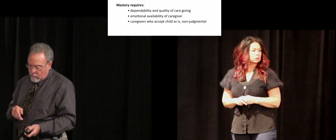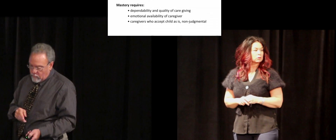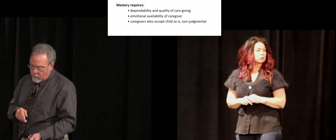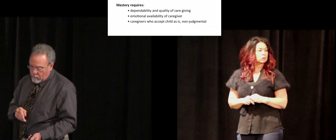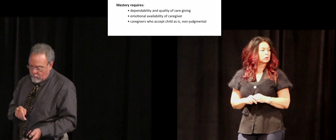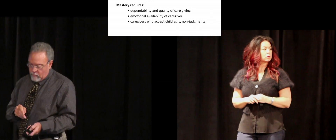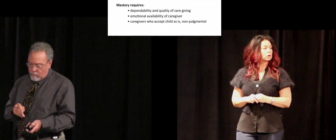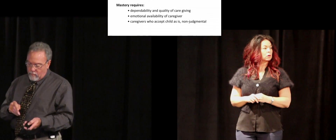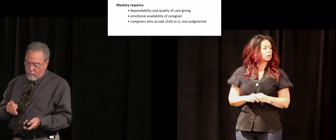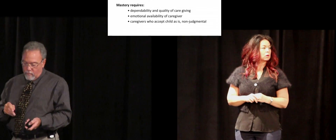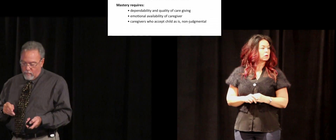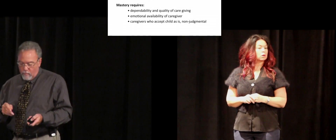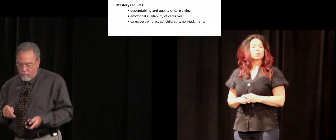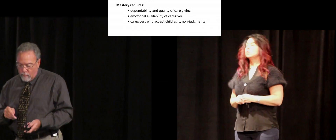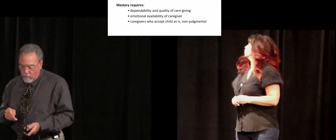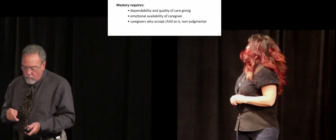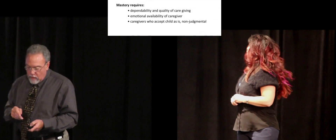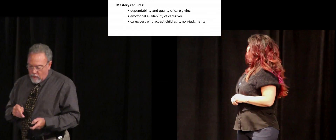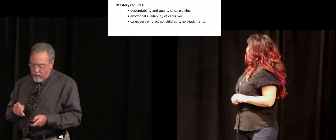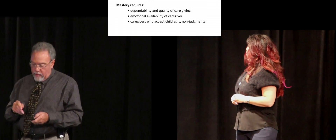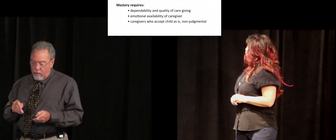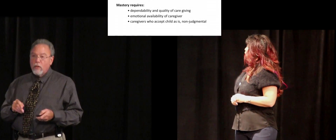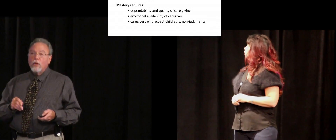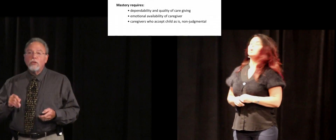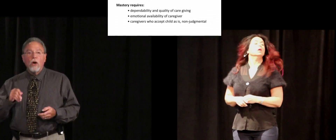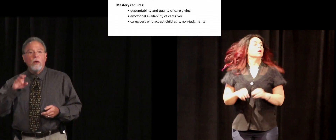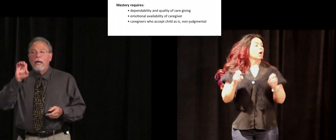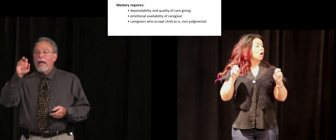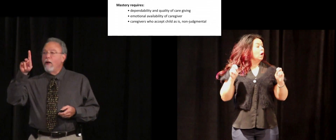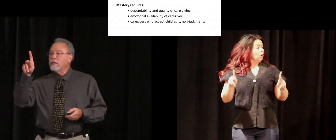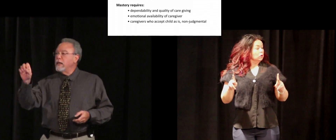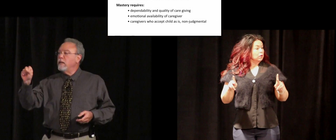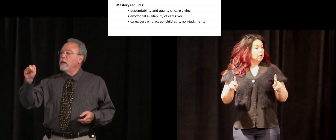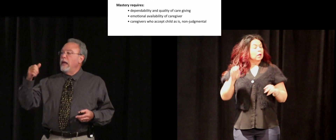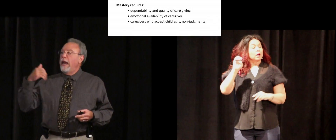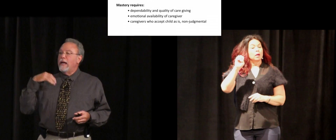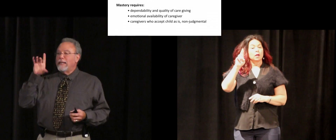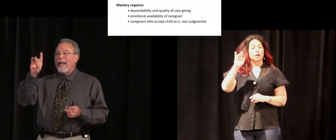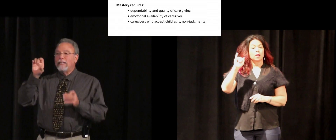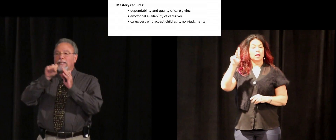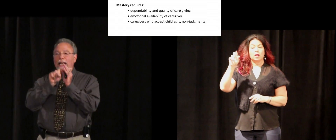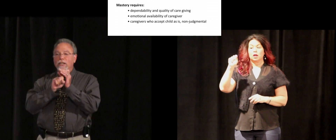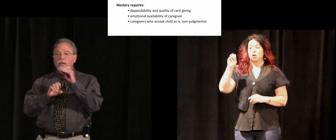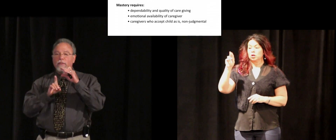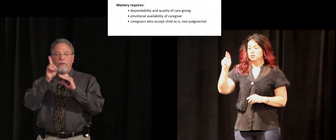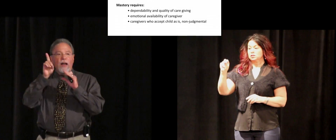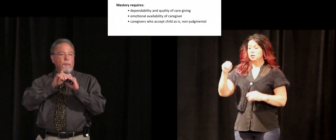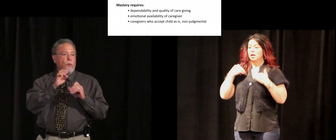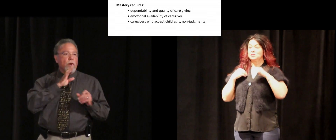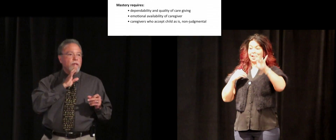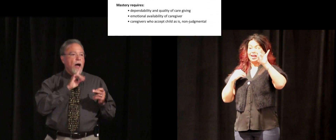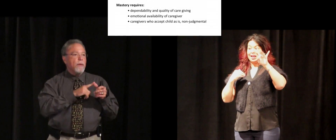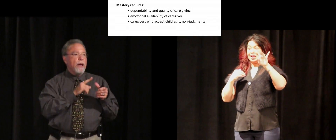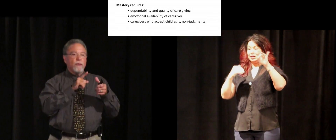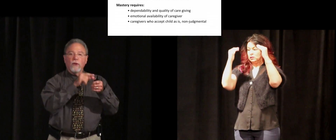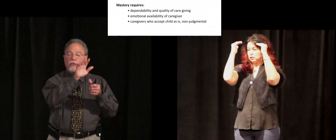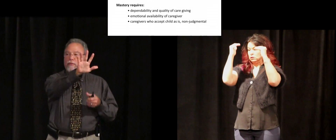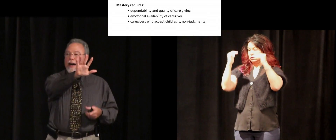So think about how deafness has an impact on this stage of development.